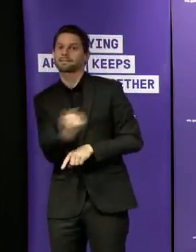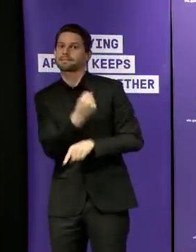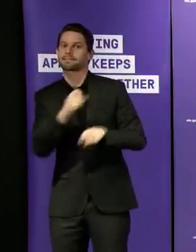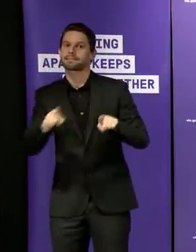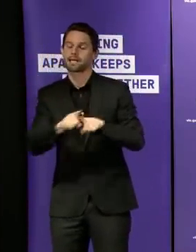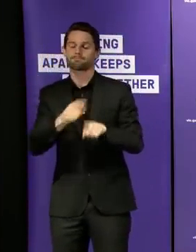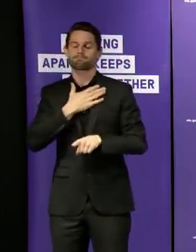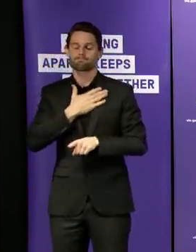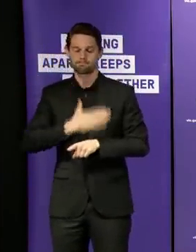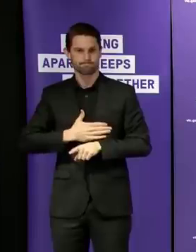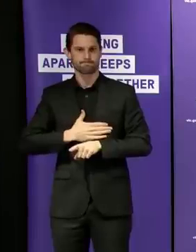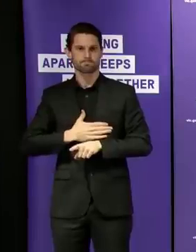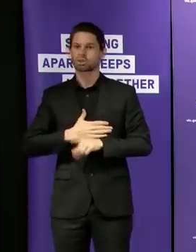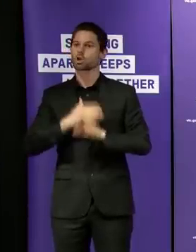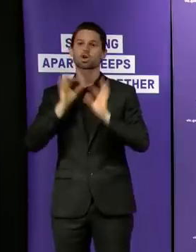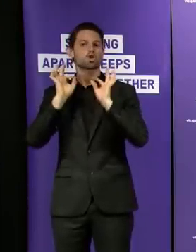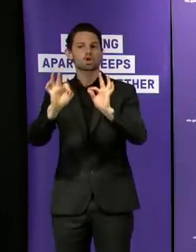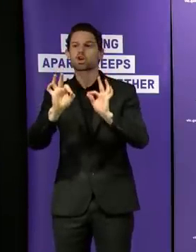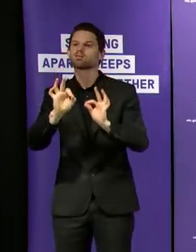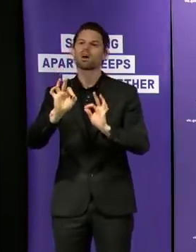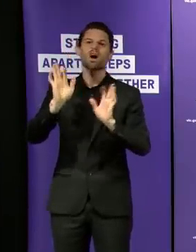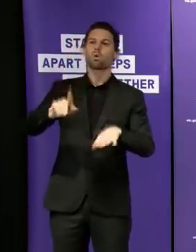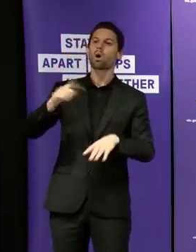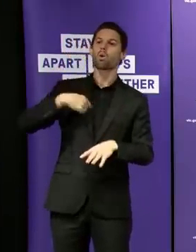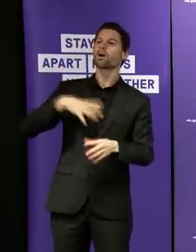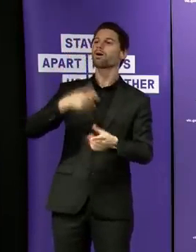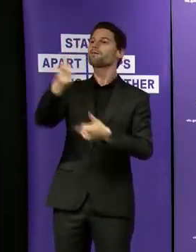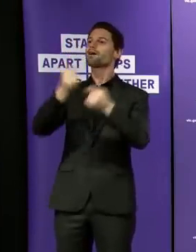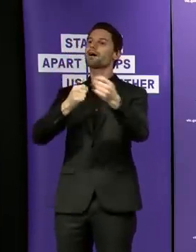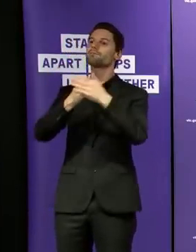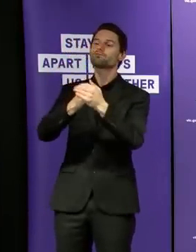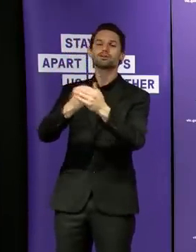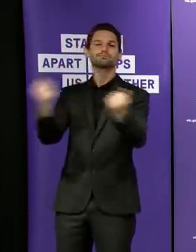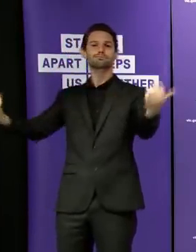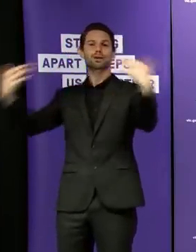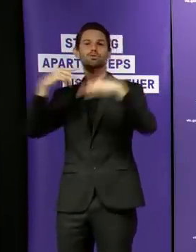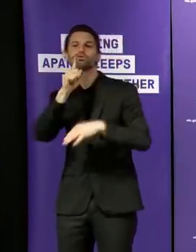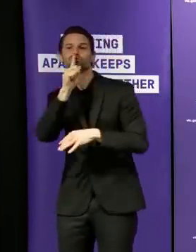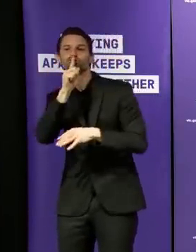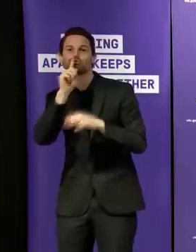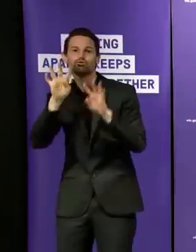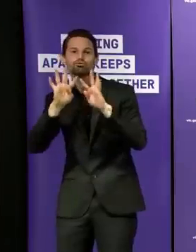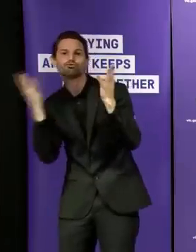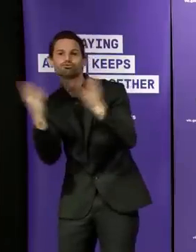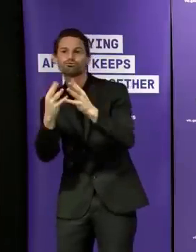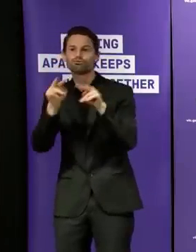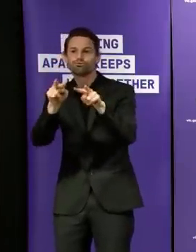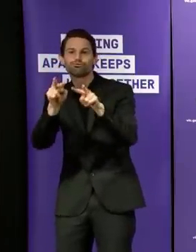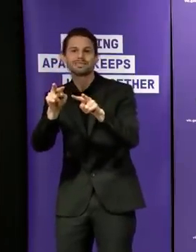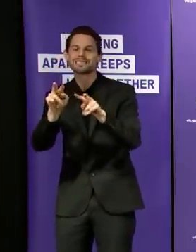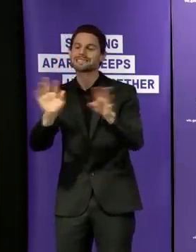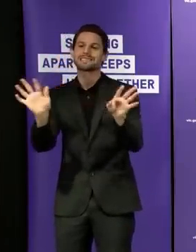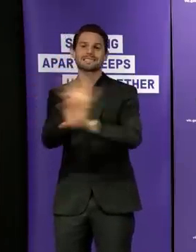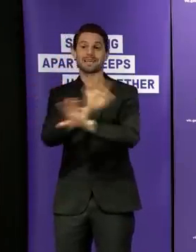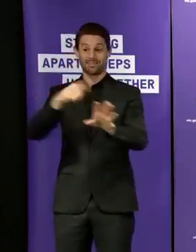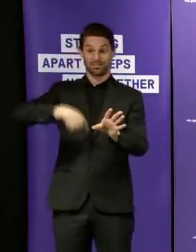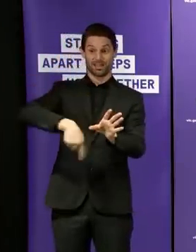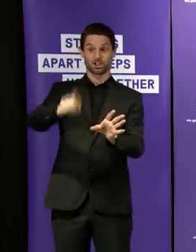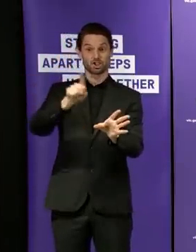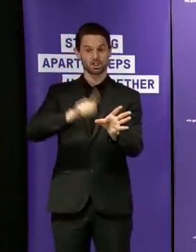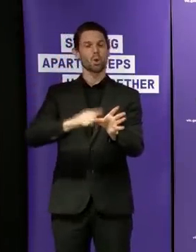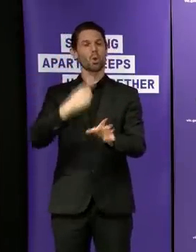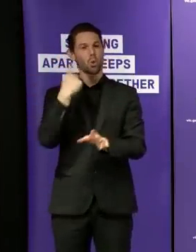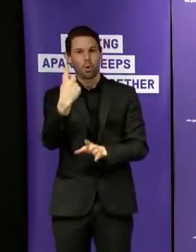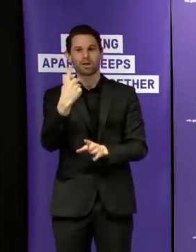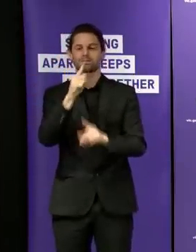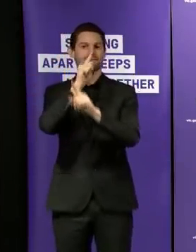after, then we just can't be having people coming around to your house and socialising as if this was an ordinary year. It is not.